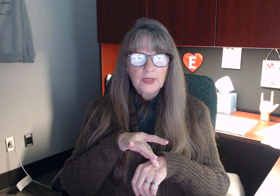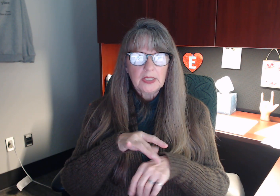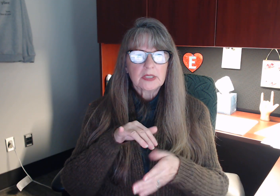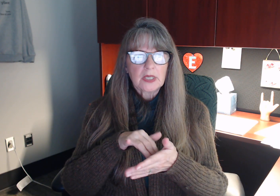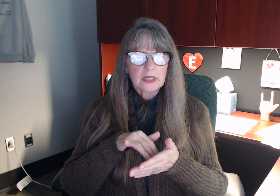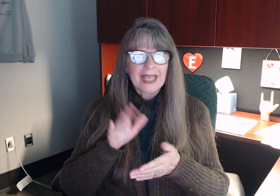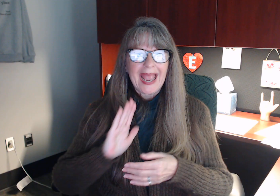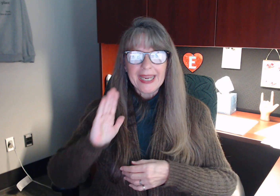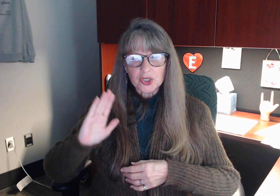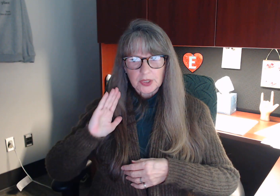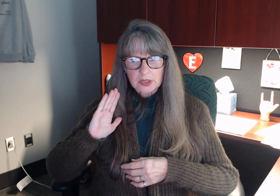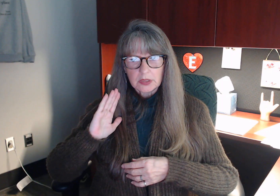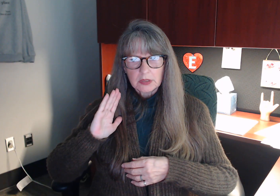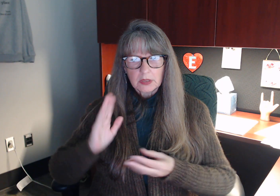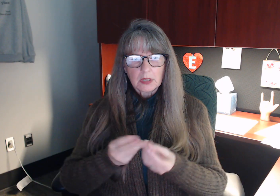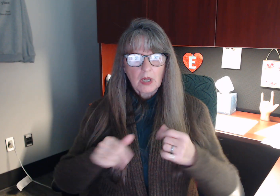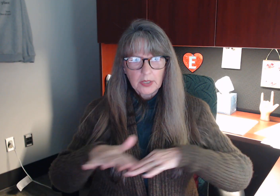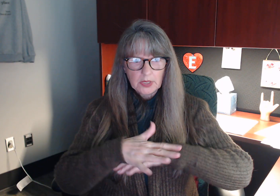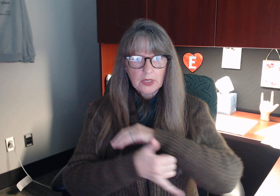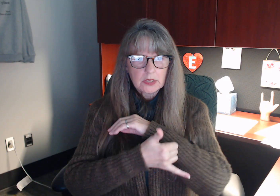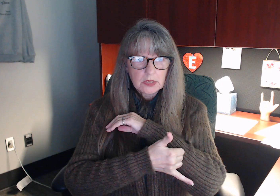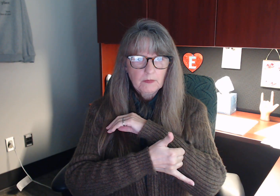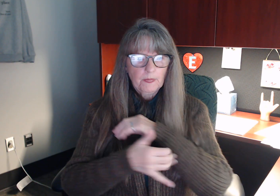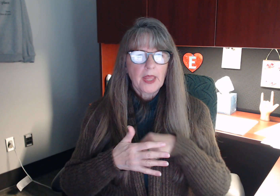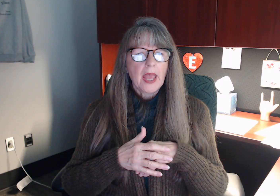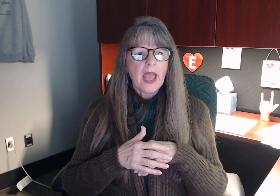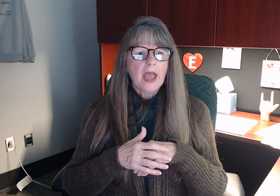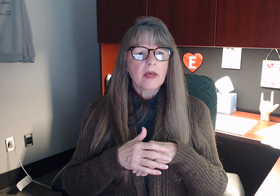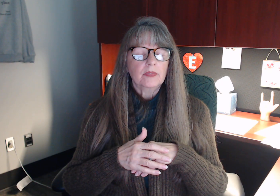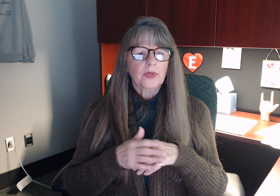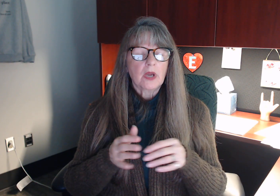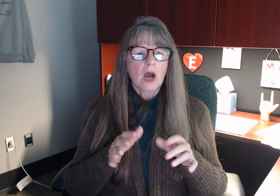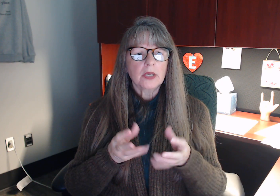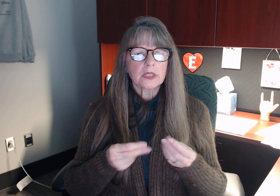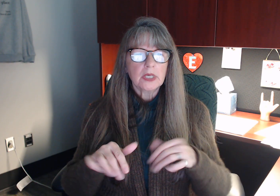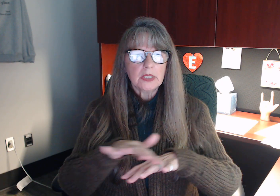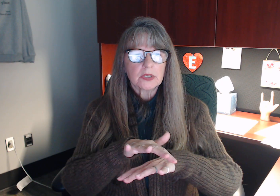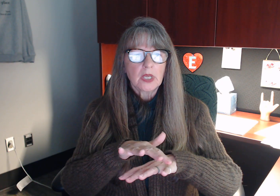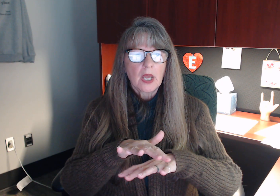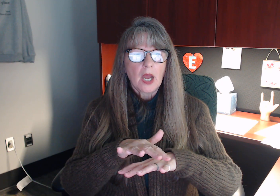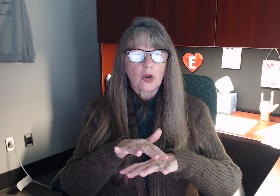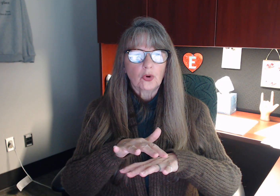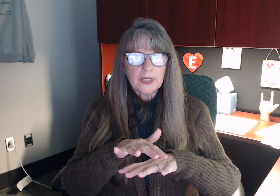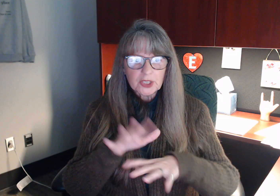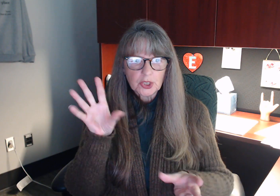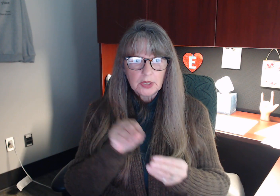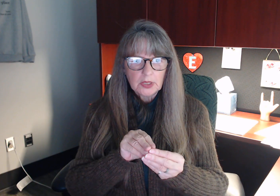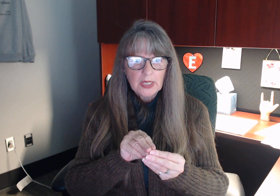paleogeography studies ancient continents. And the continent accretion